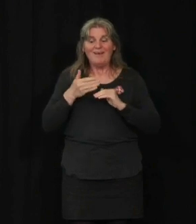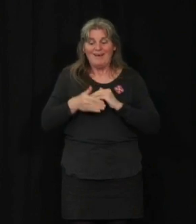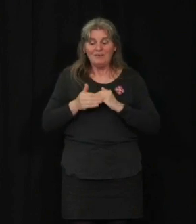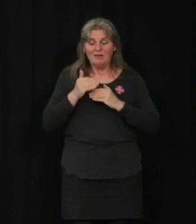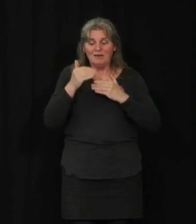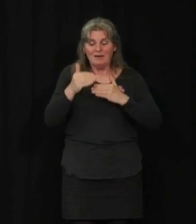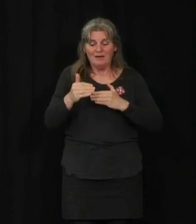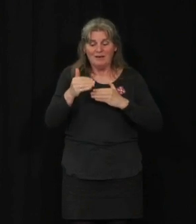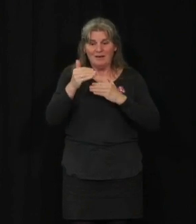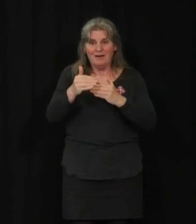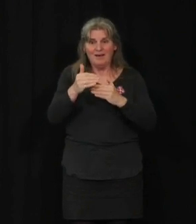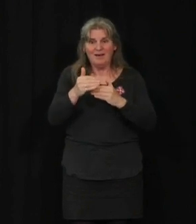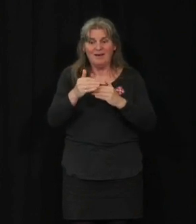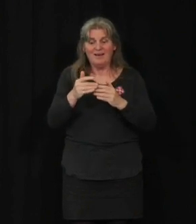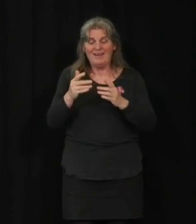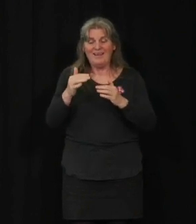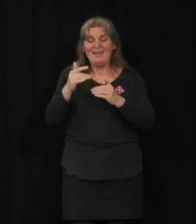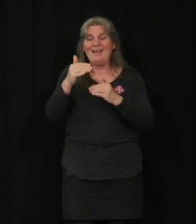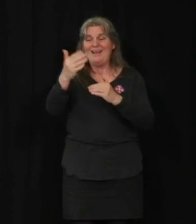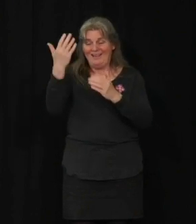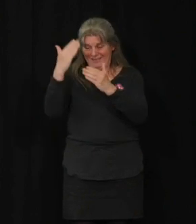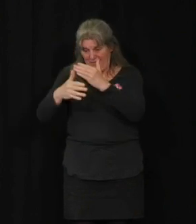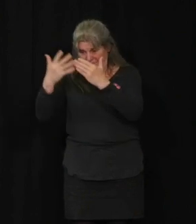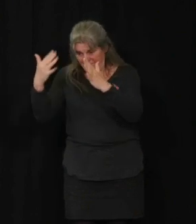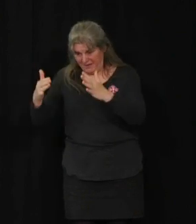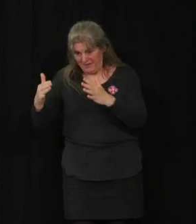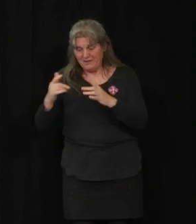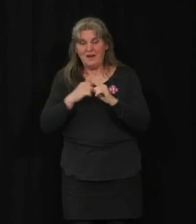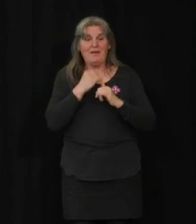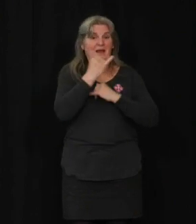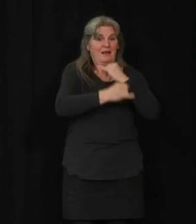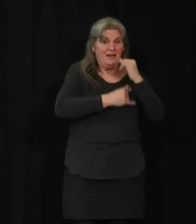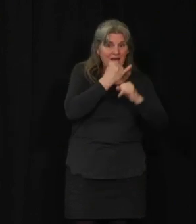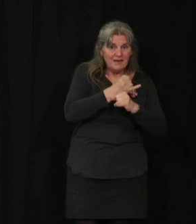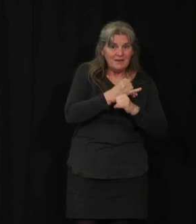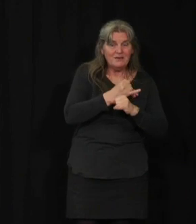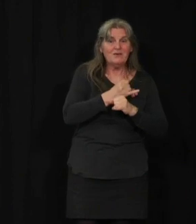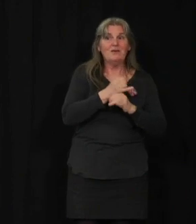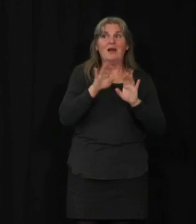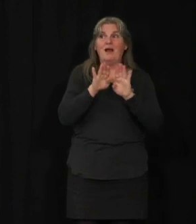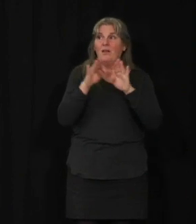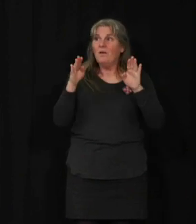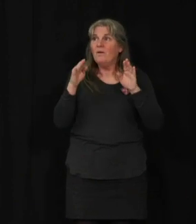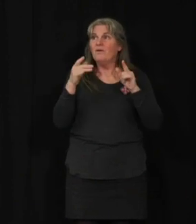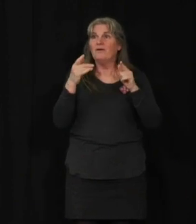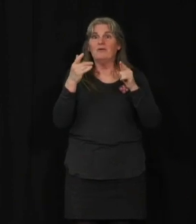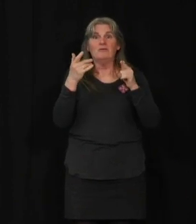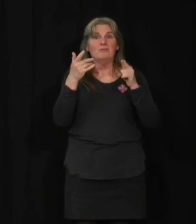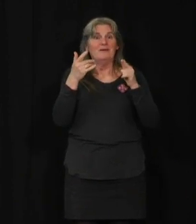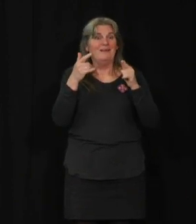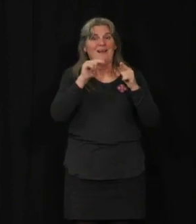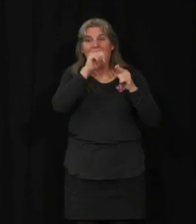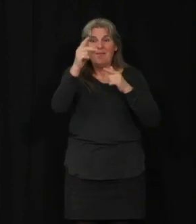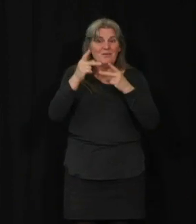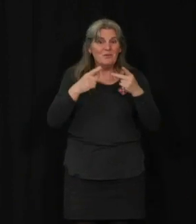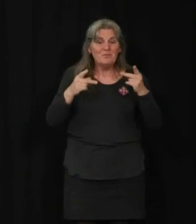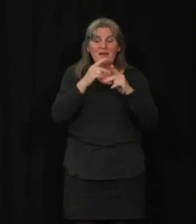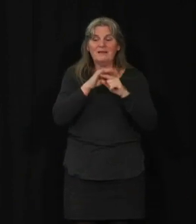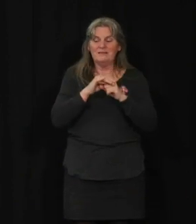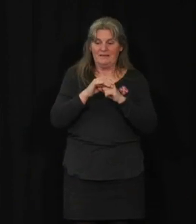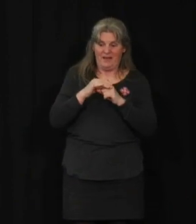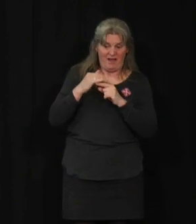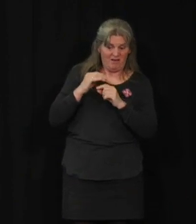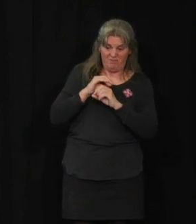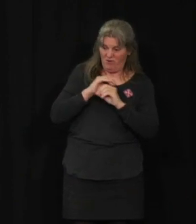be the international, national, local cases or or lack of cases that's going to